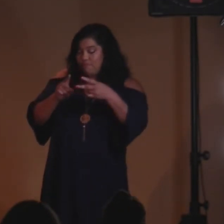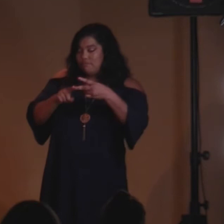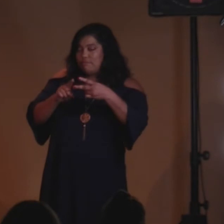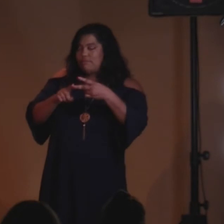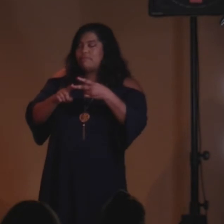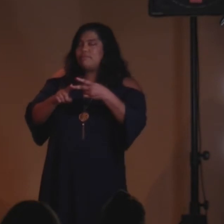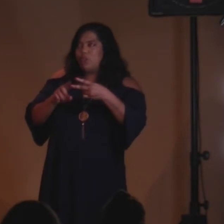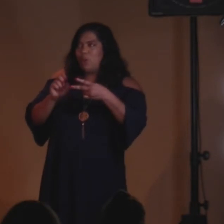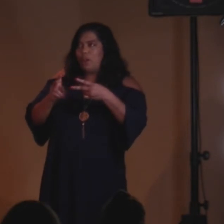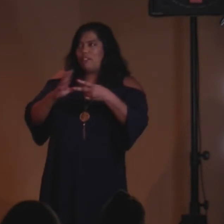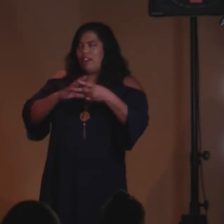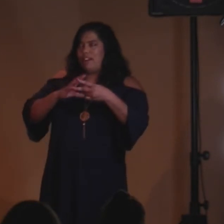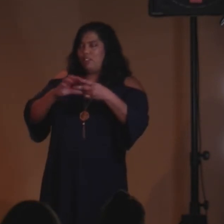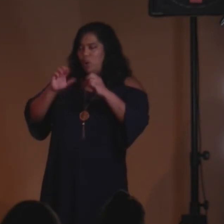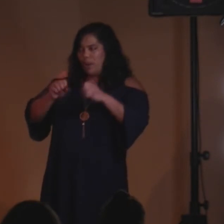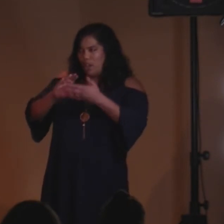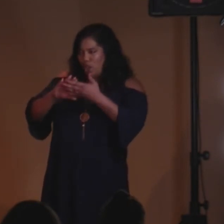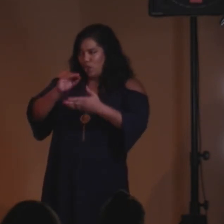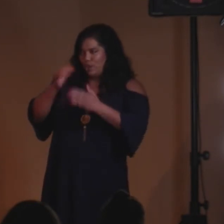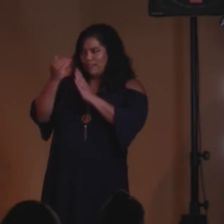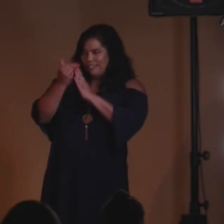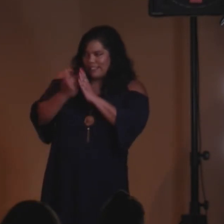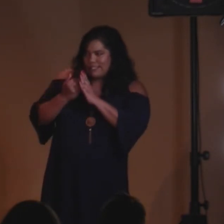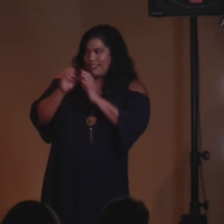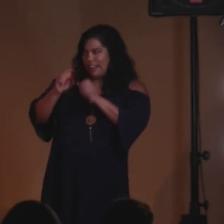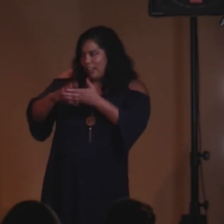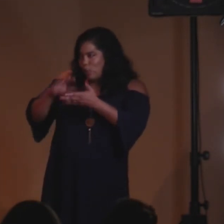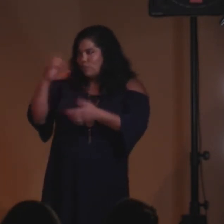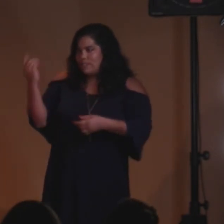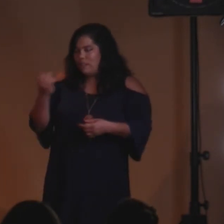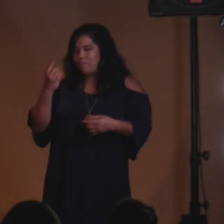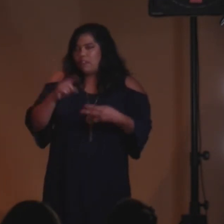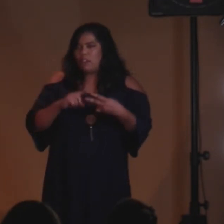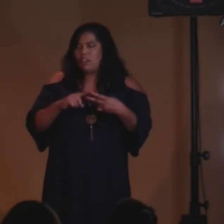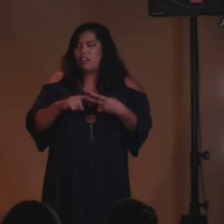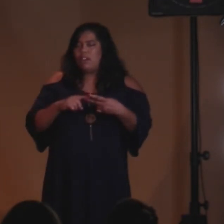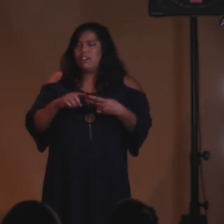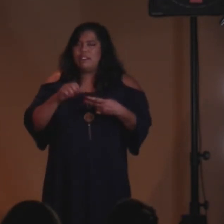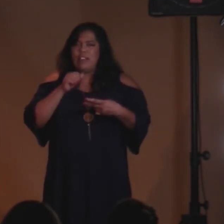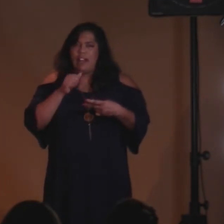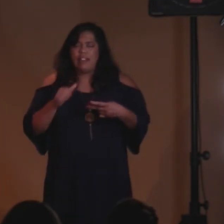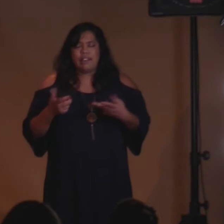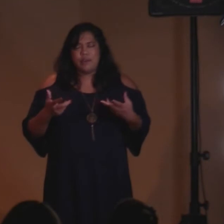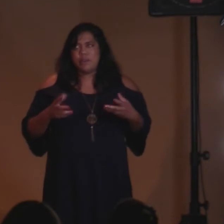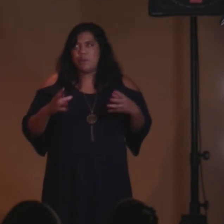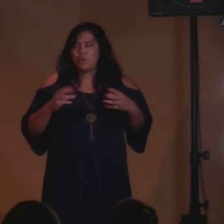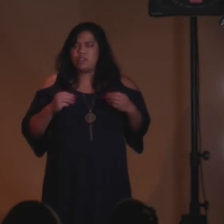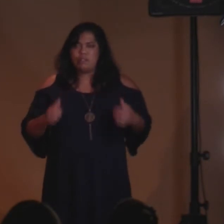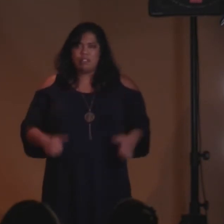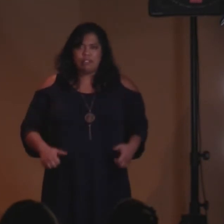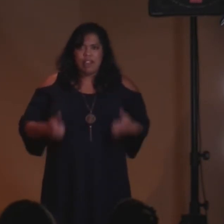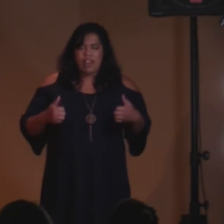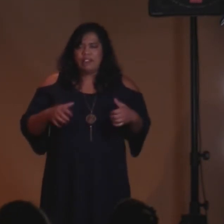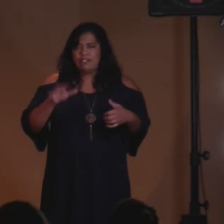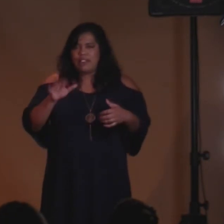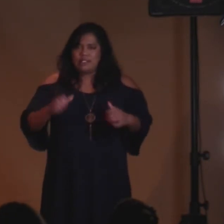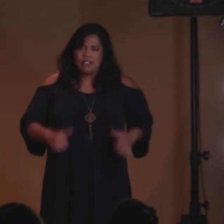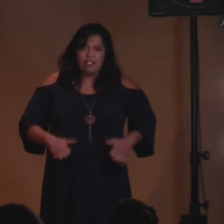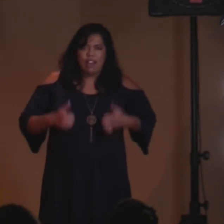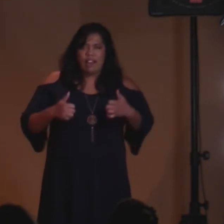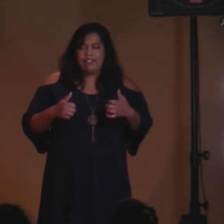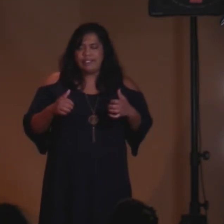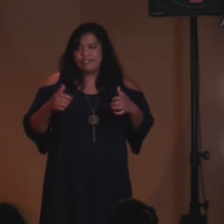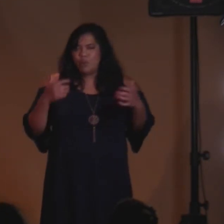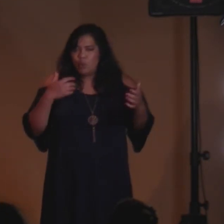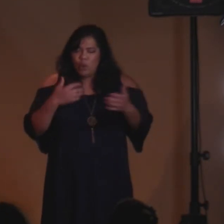it. And I'm not saying accept it as this is how life is, this is how life is supposed to be. I'm saying accept that right now